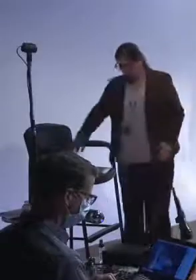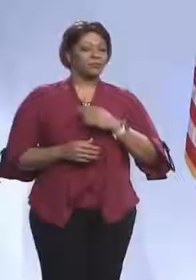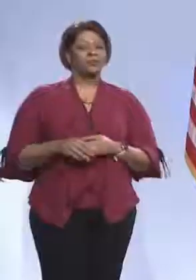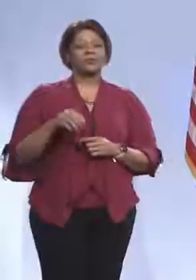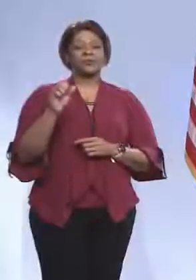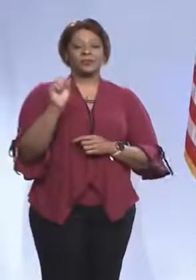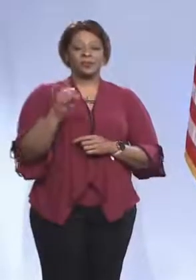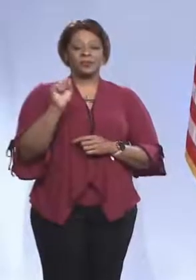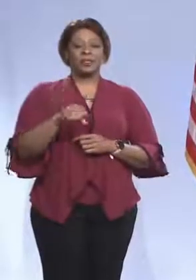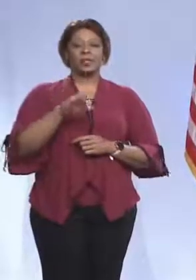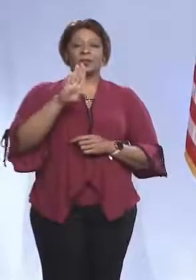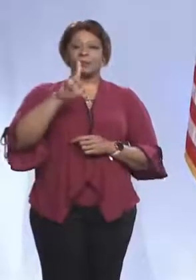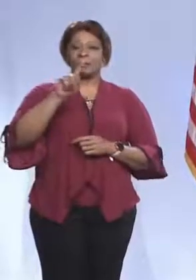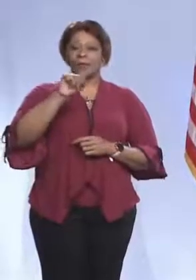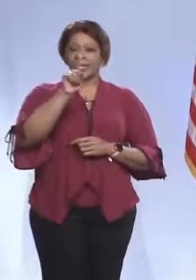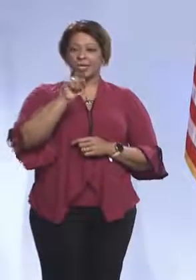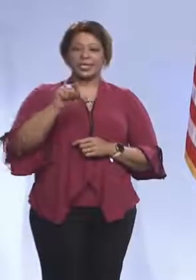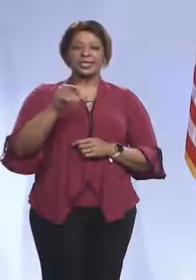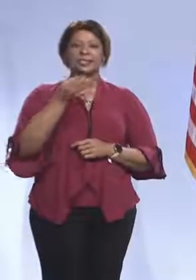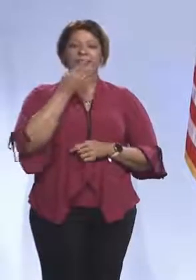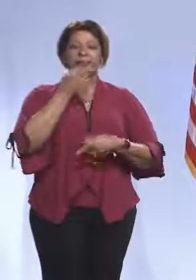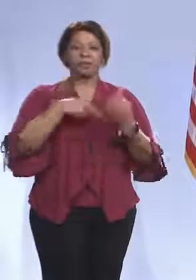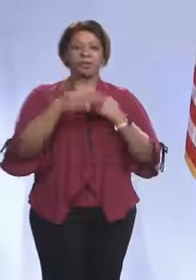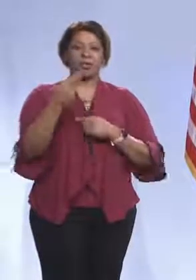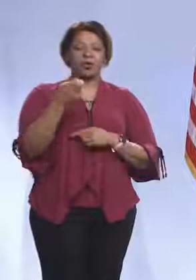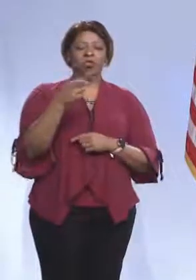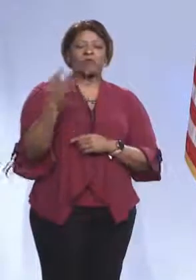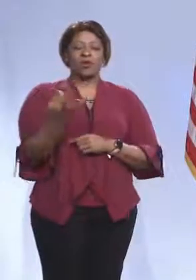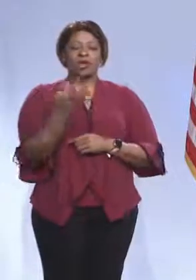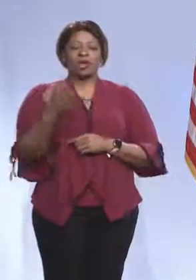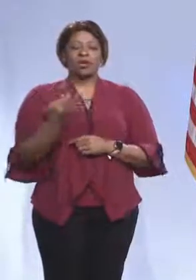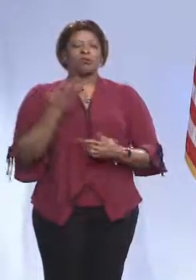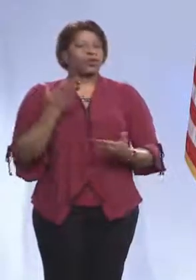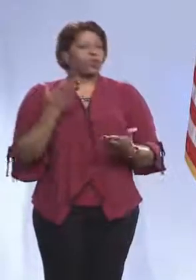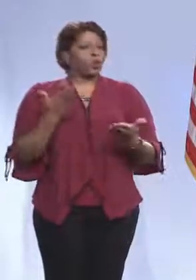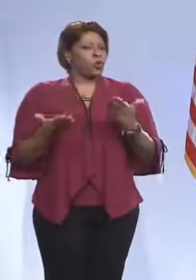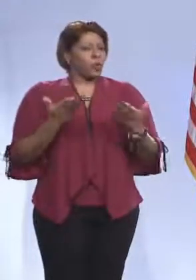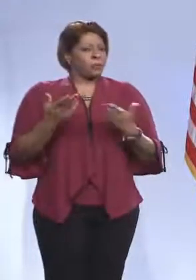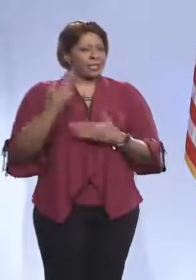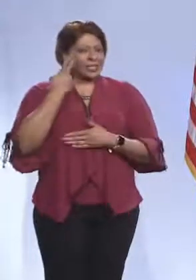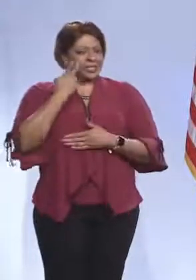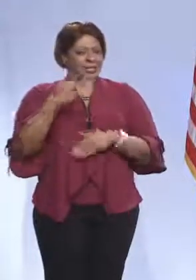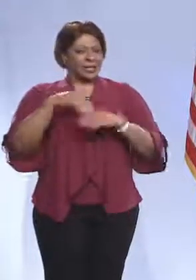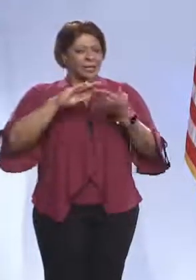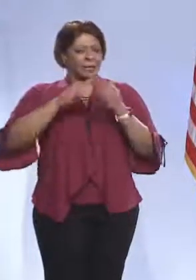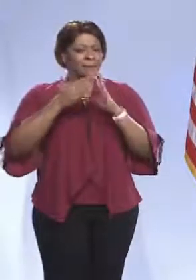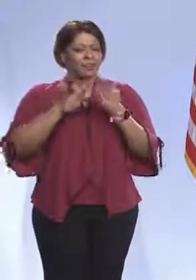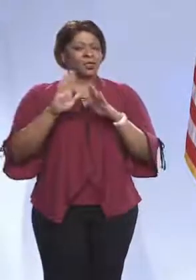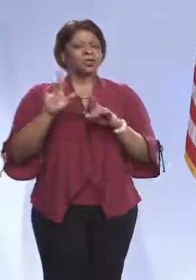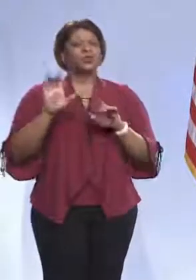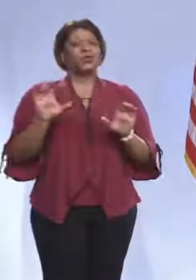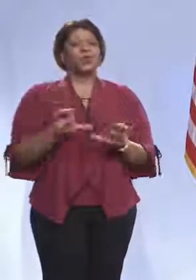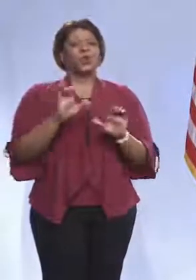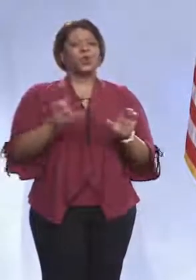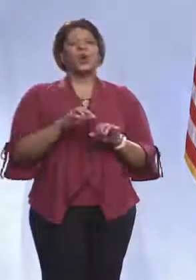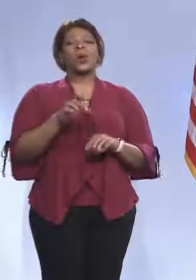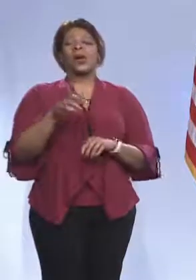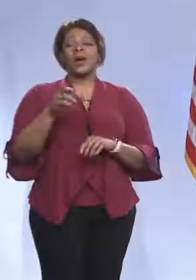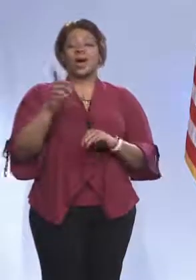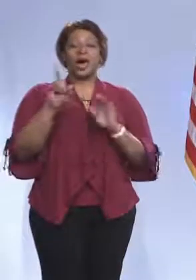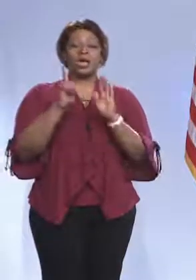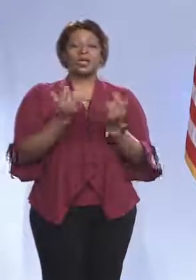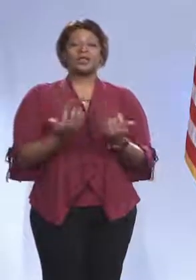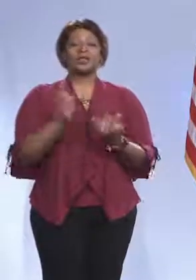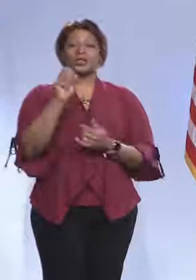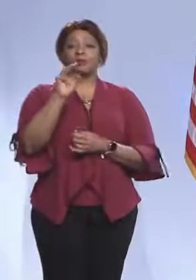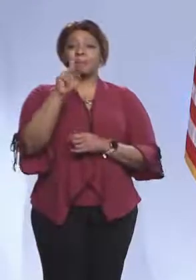Yes, the blitz coming on Thursday and Friday. So you've probably seen us out in the community doing smoke alarm blitzes in the past,